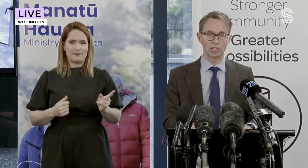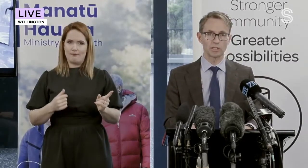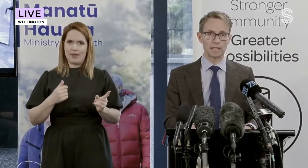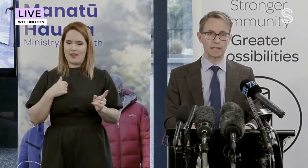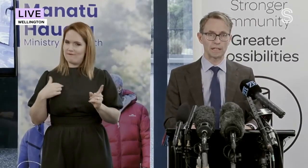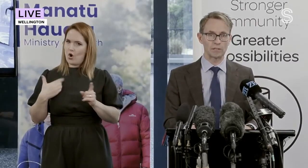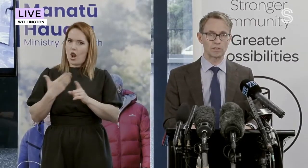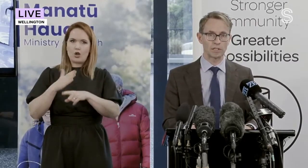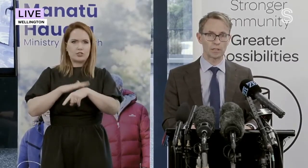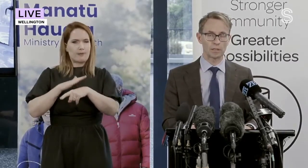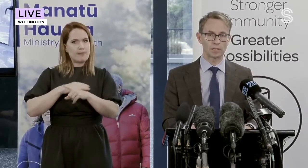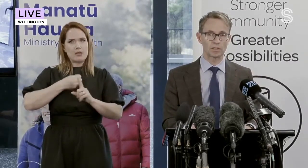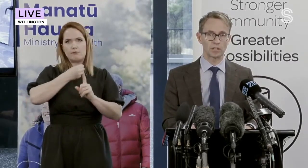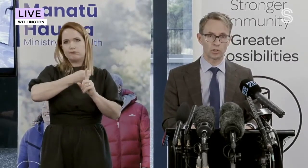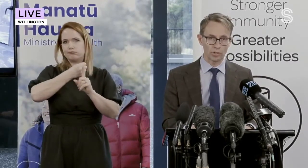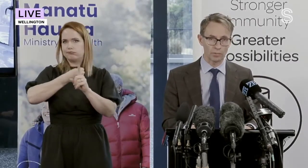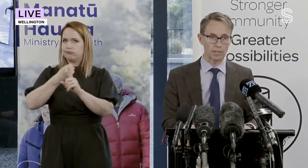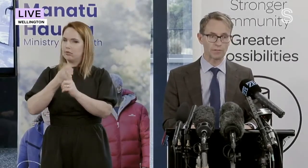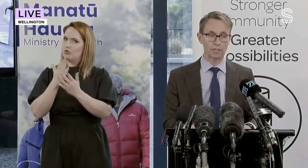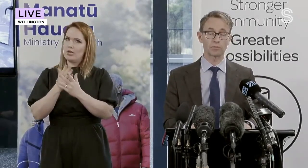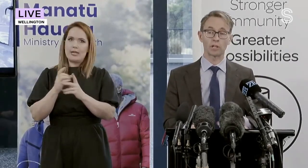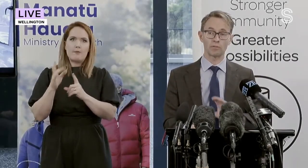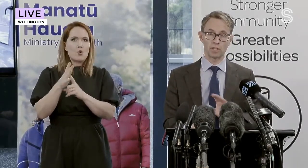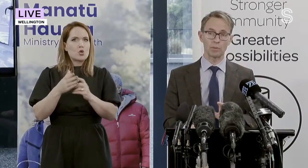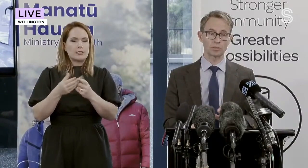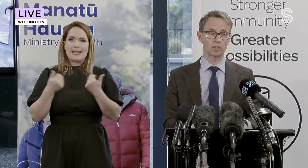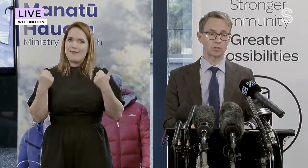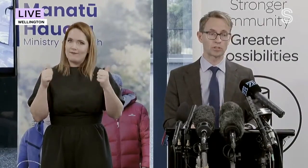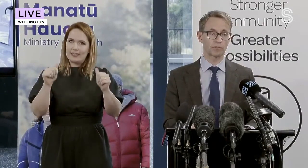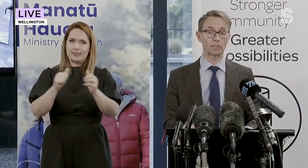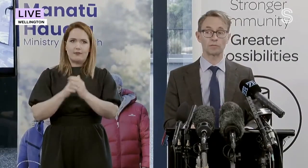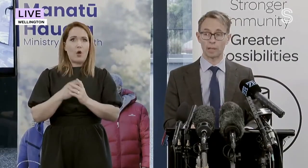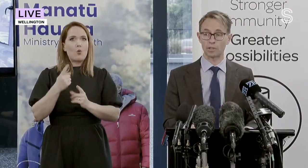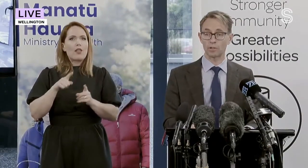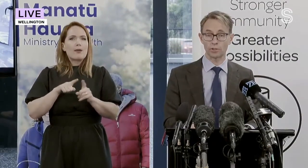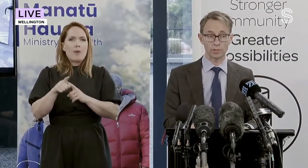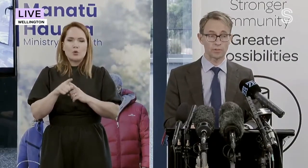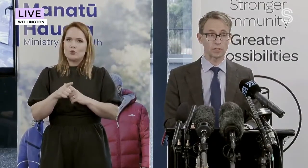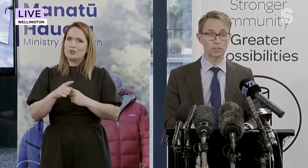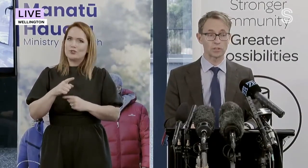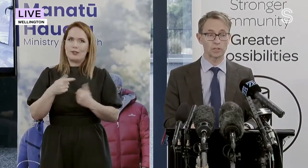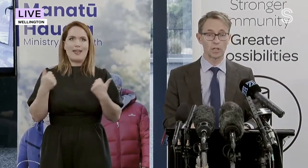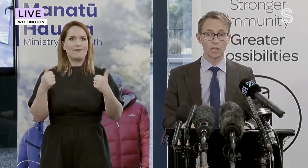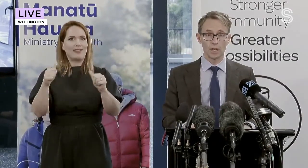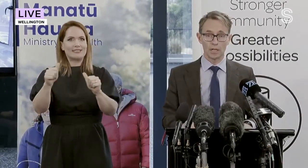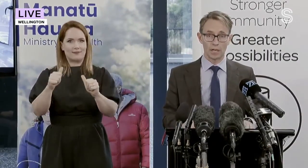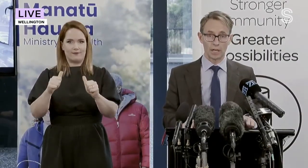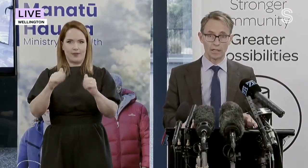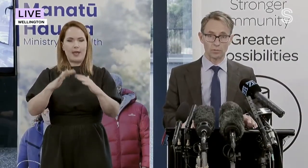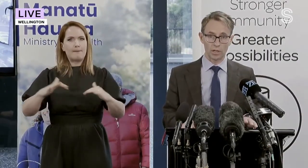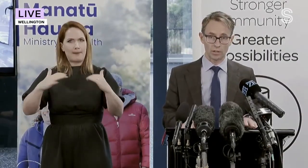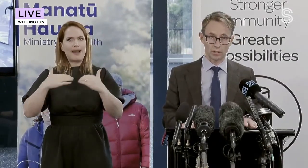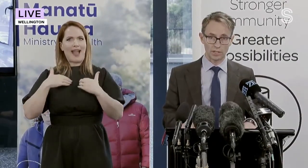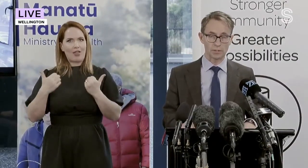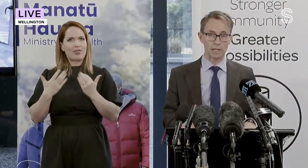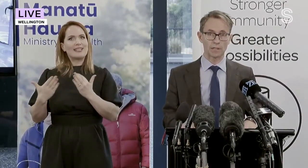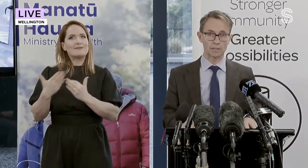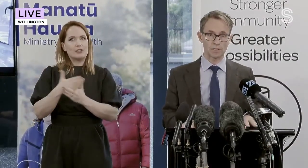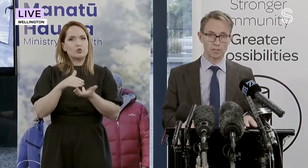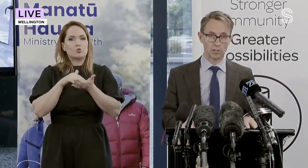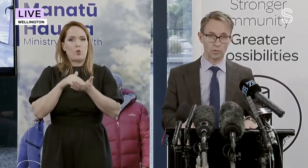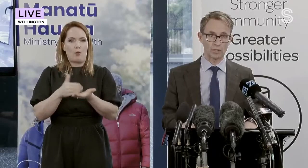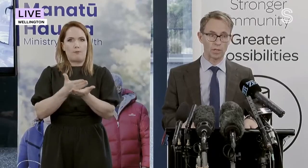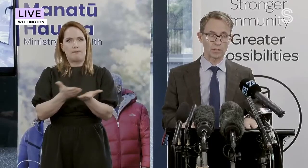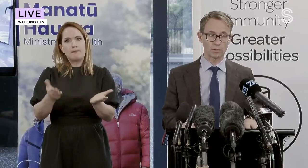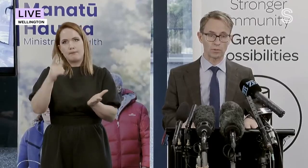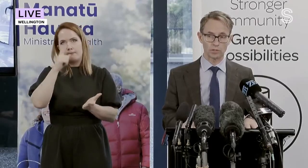fluoridation. It's an incredibly effective, one of the most cost-effective public health interventions. And one of the things about it is